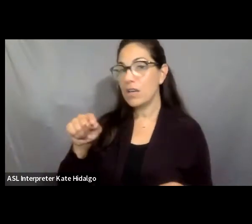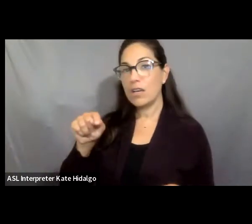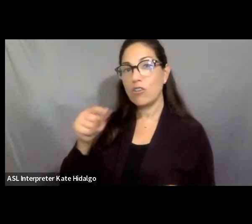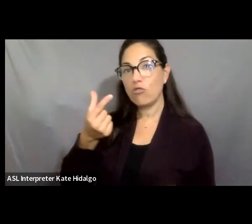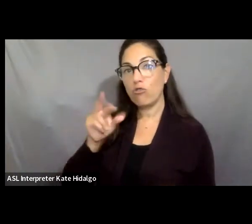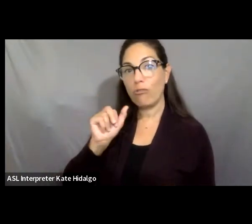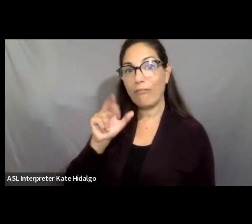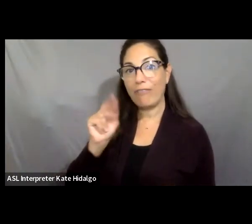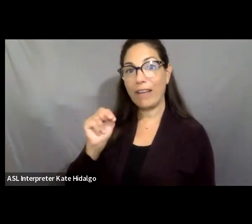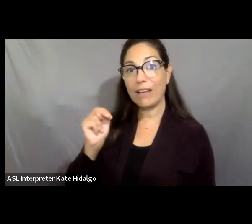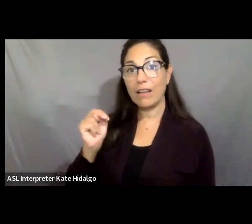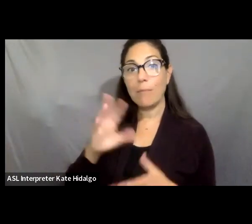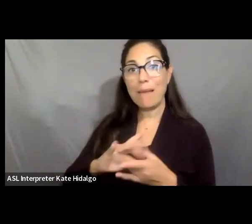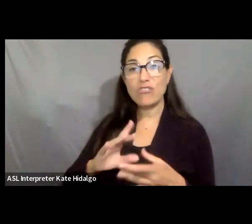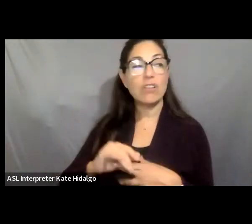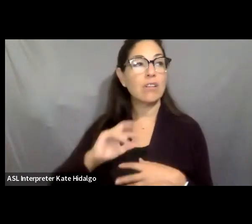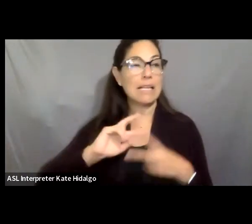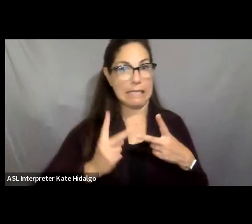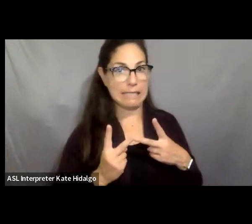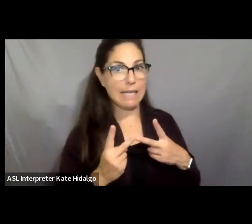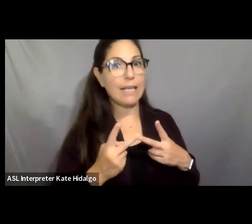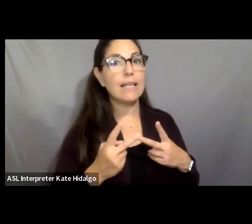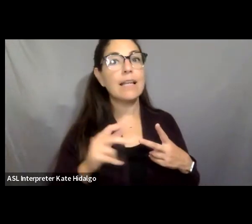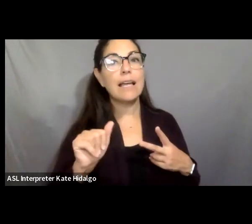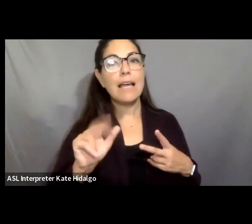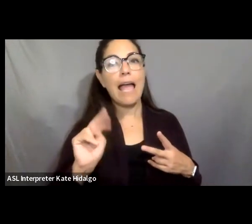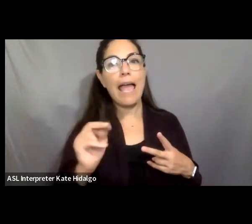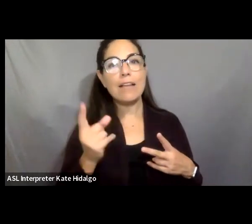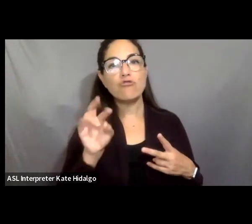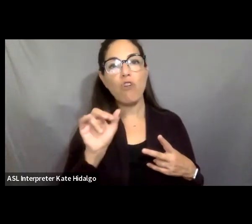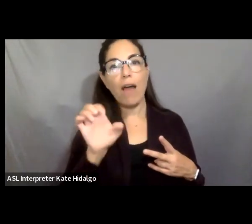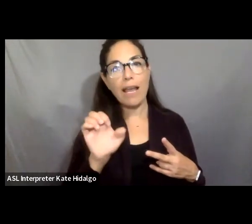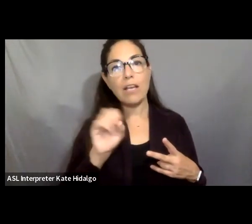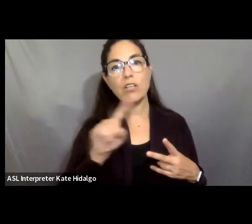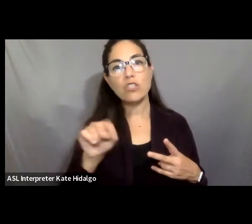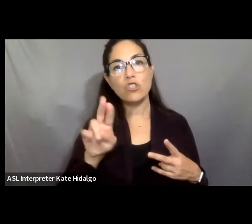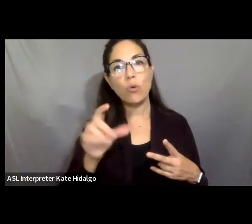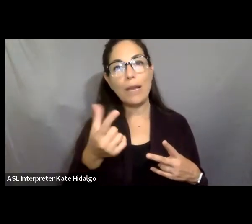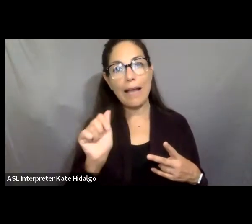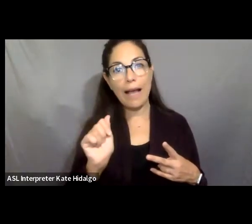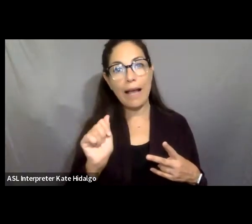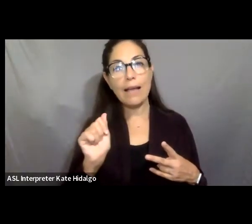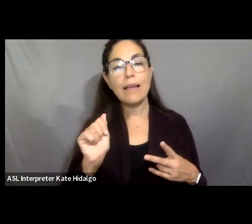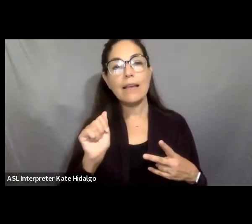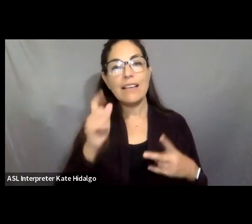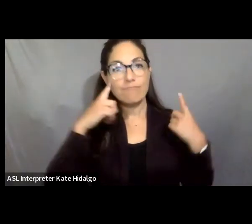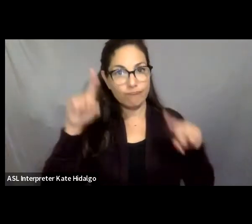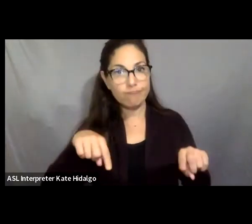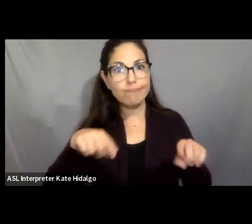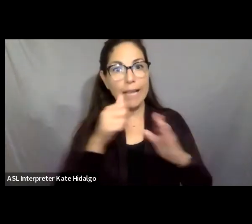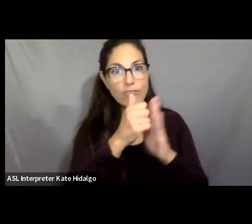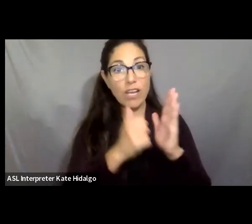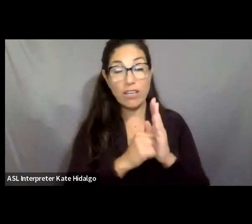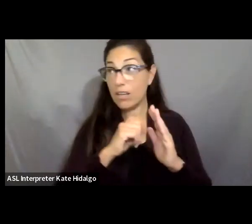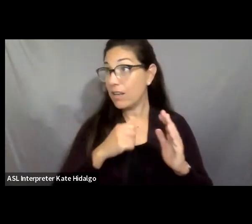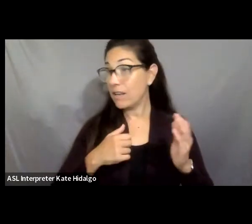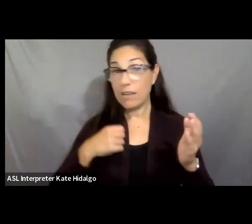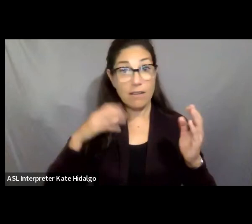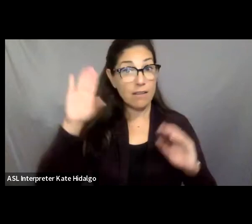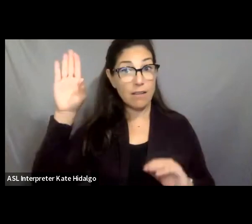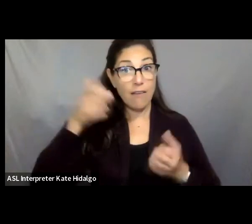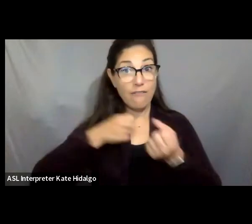Griffin. Second by Trustee Andrade Zuniga for the consent agenda item. Consent agenda. All those in favor, please say